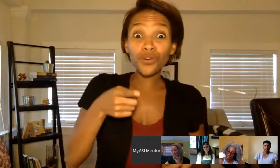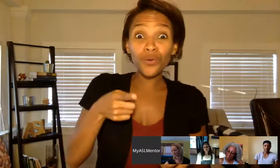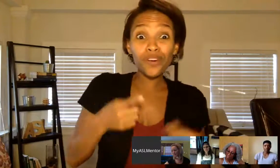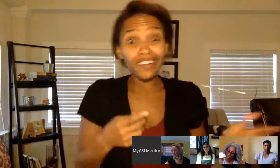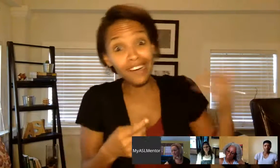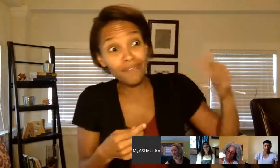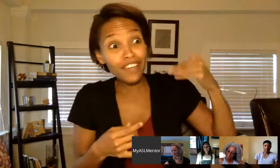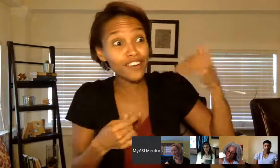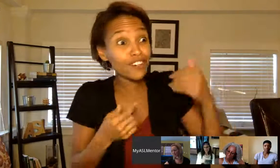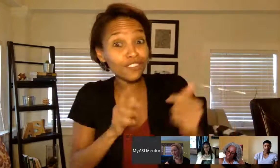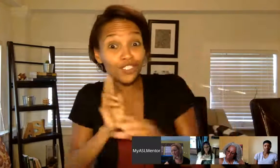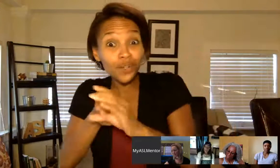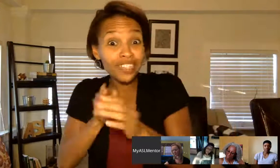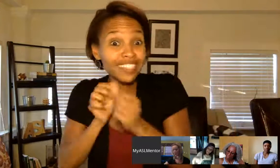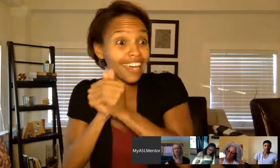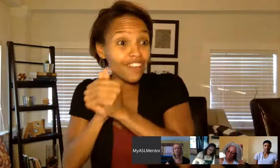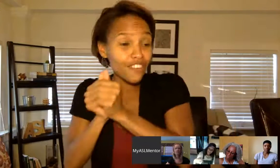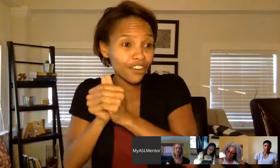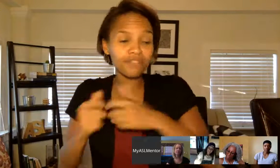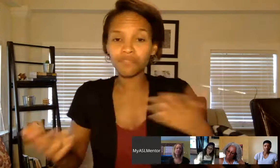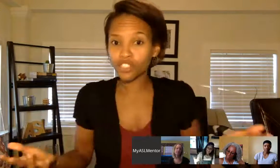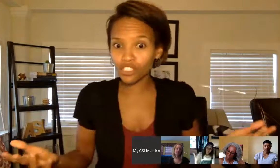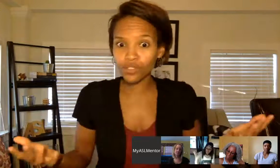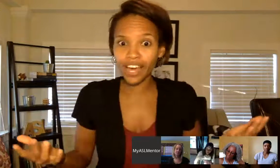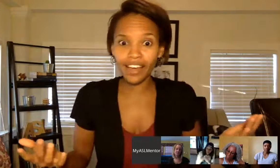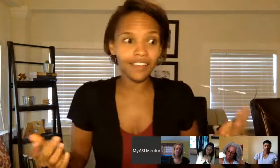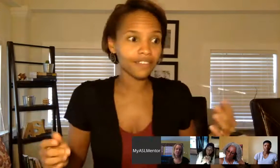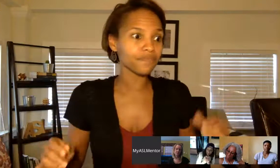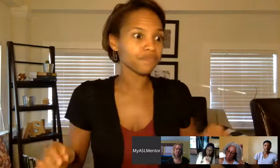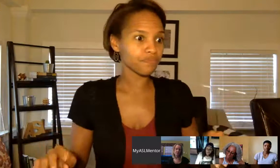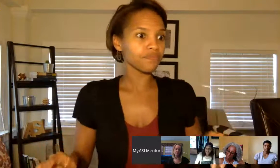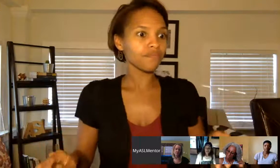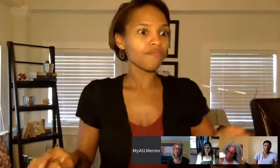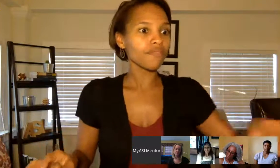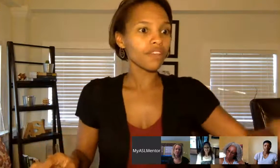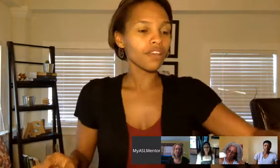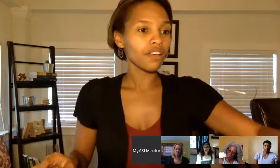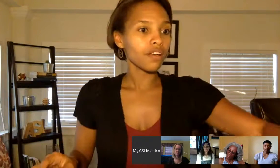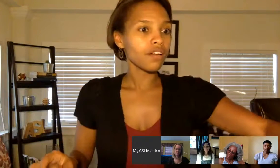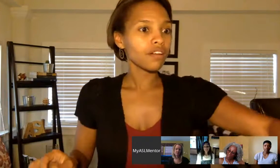So you, come here, join together. You could do that.